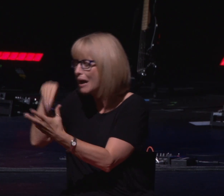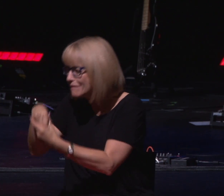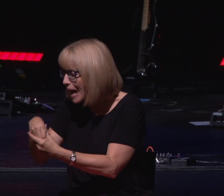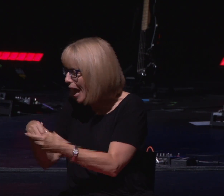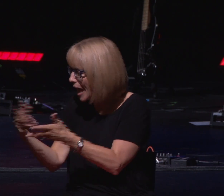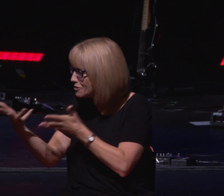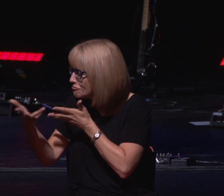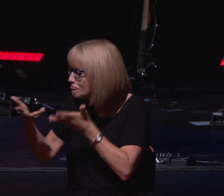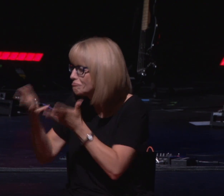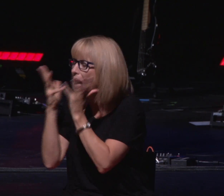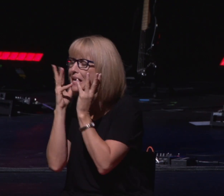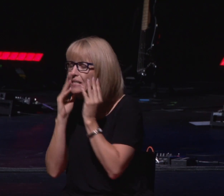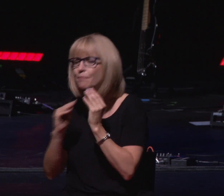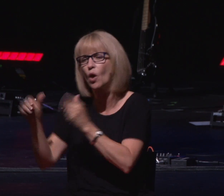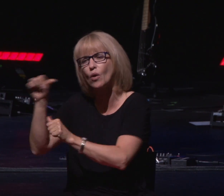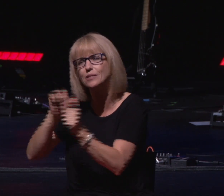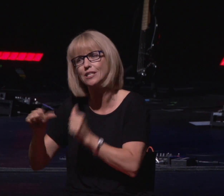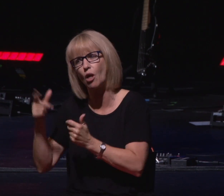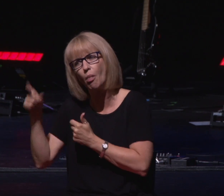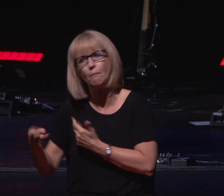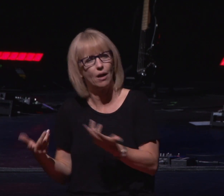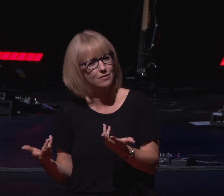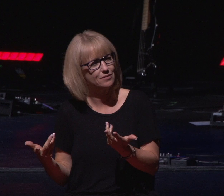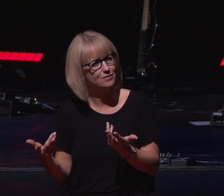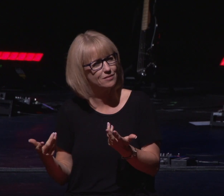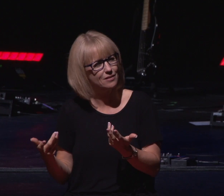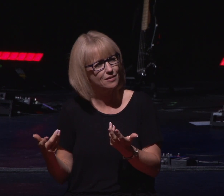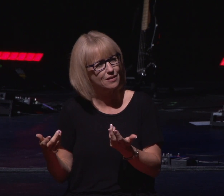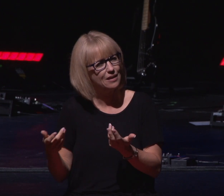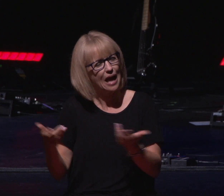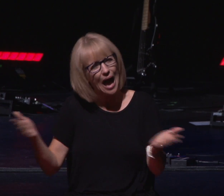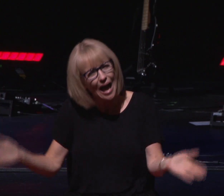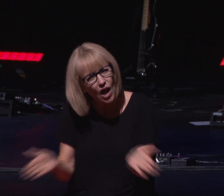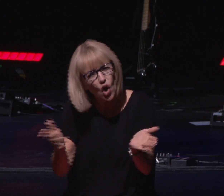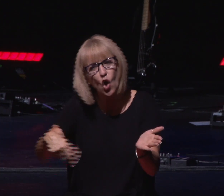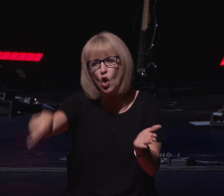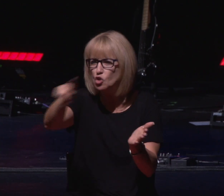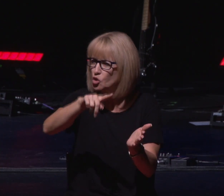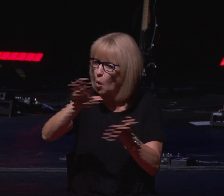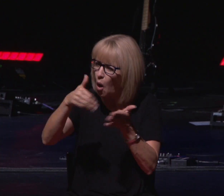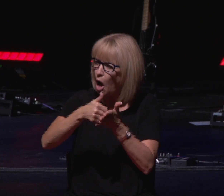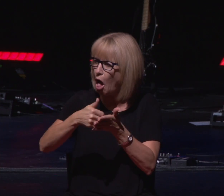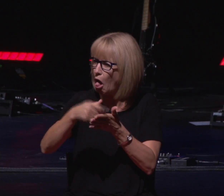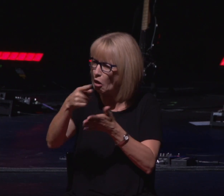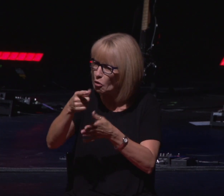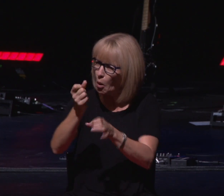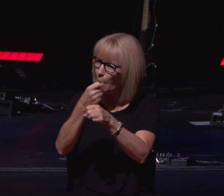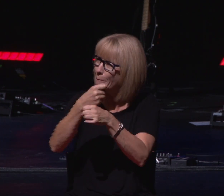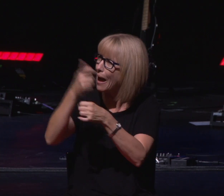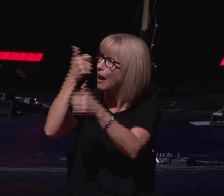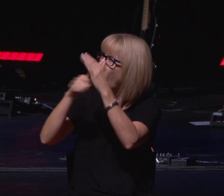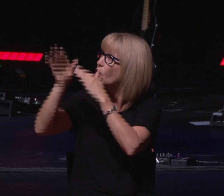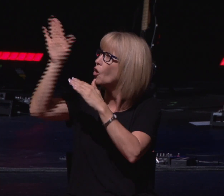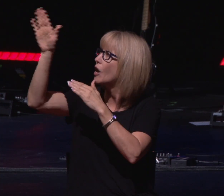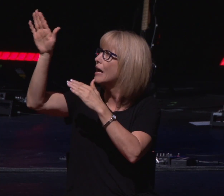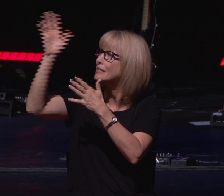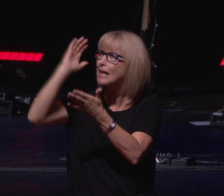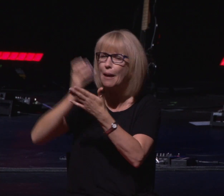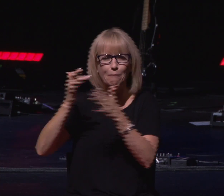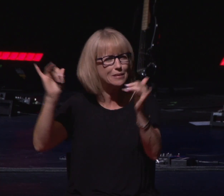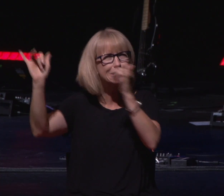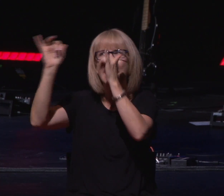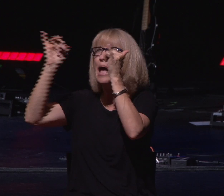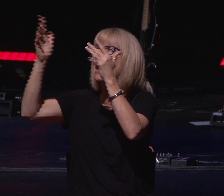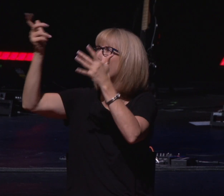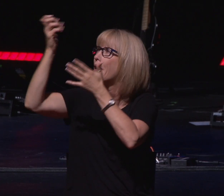along, but we encourage peacemakers. Each person is created in the image of God, and we live at peace with him and